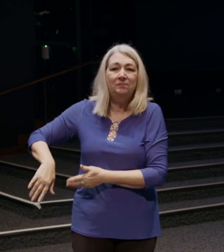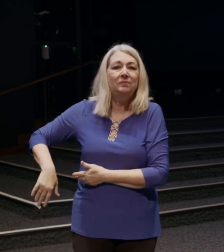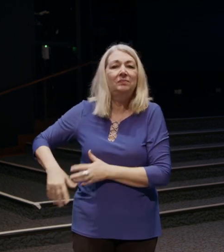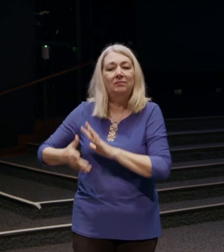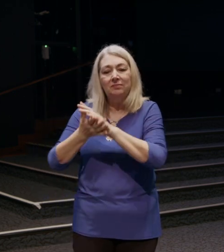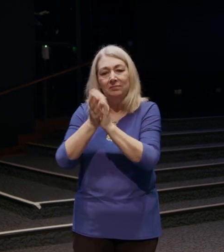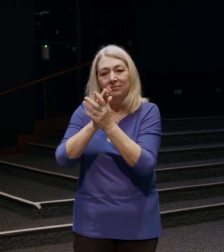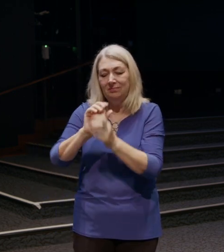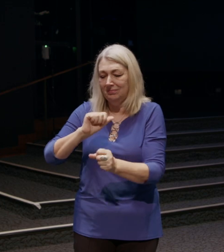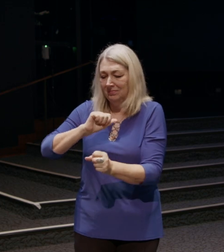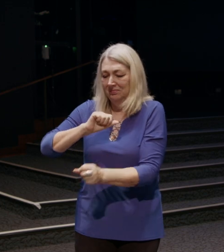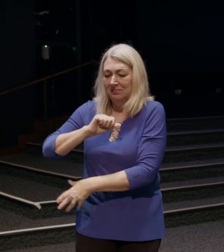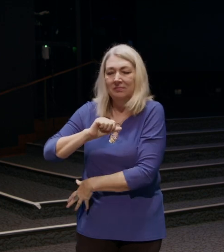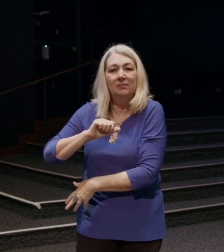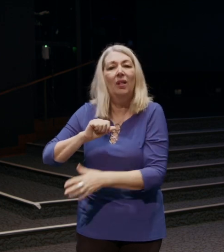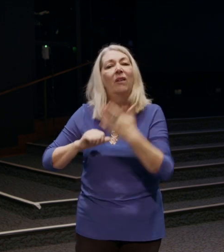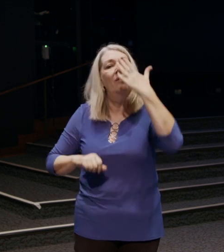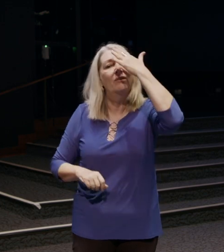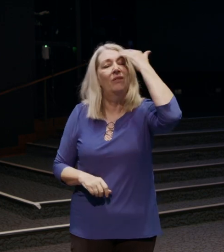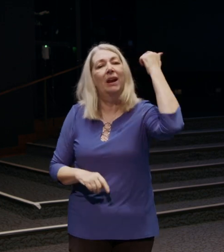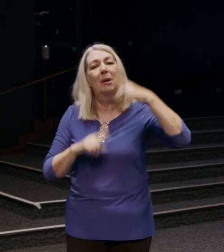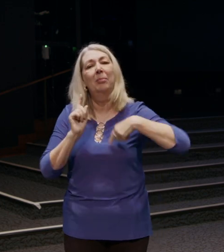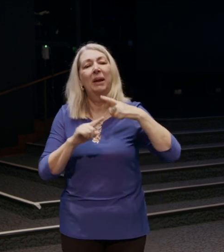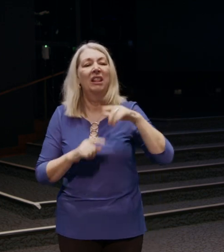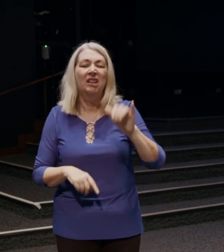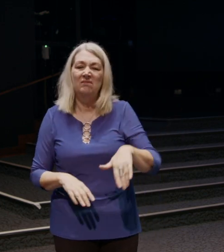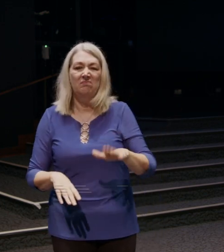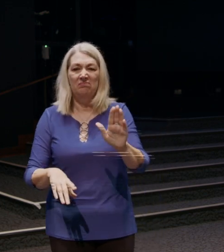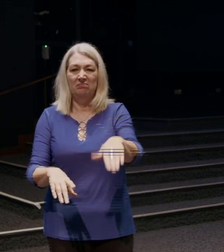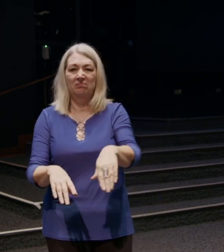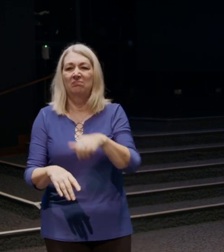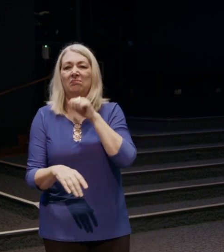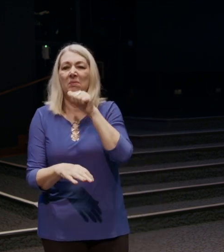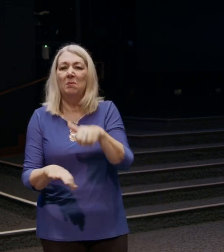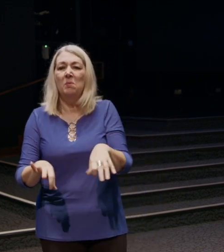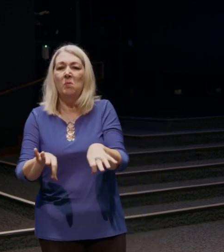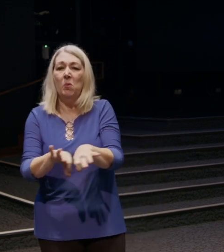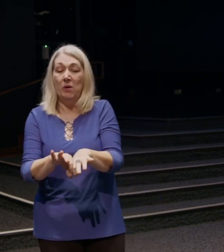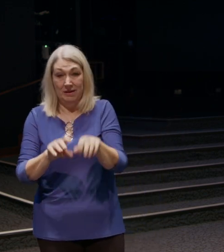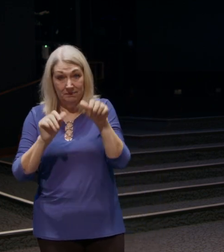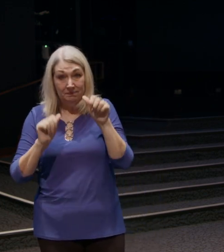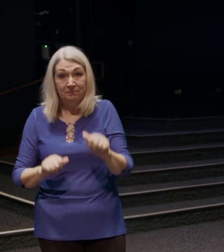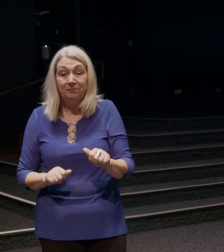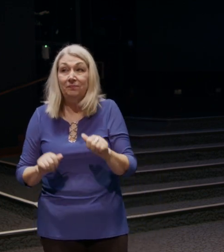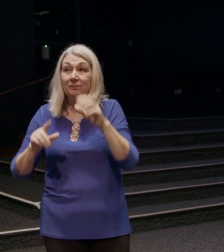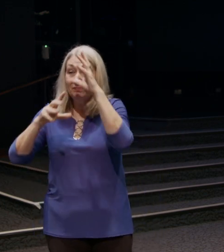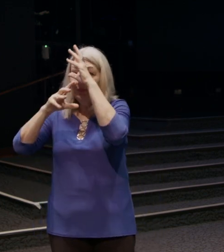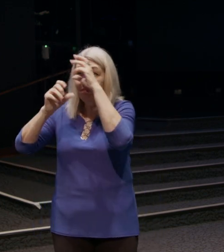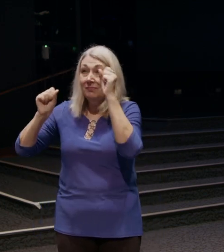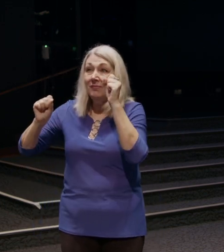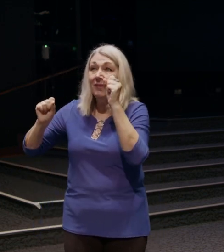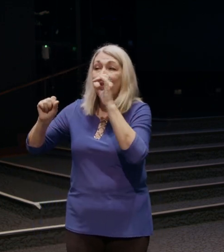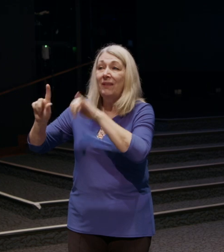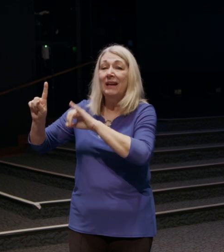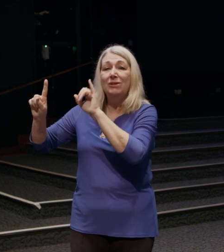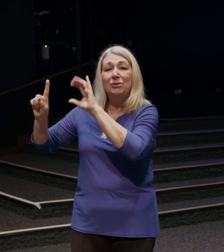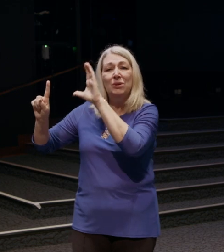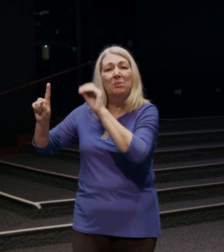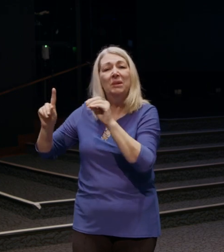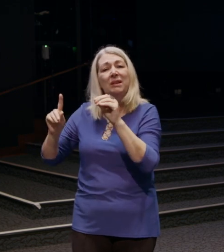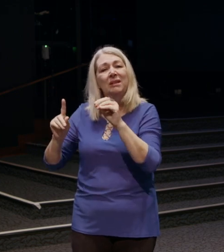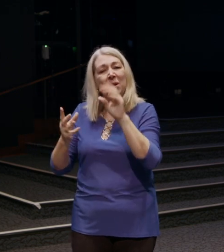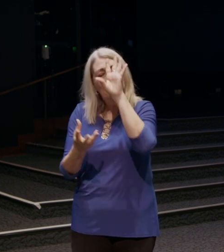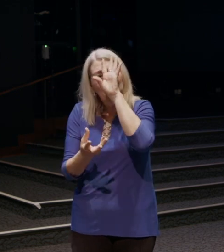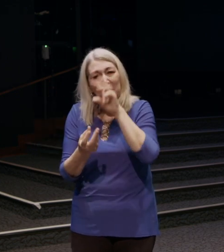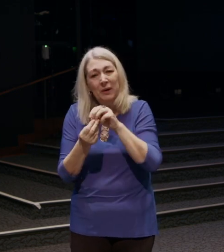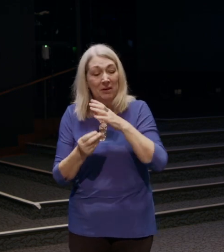can or even a match and set it on fire? Can he just pretend? Can he not take my driving record